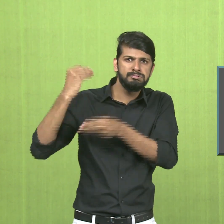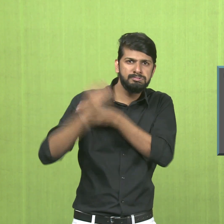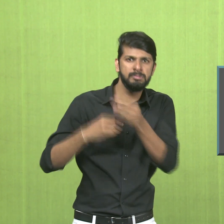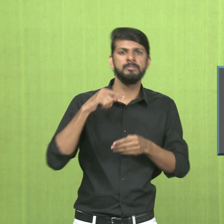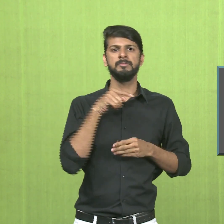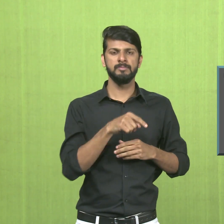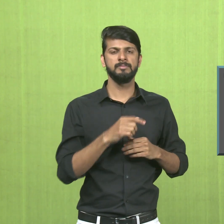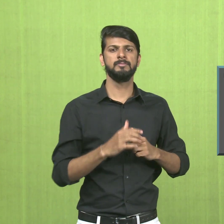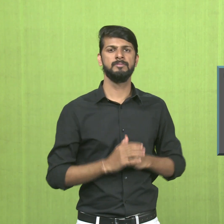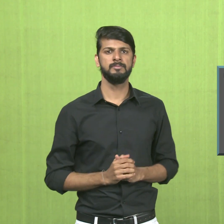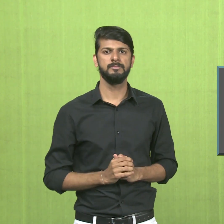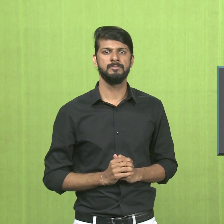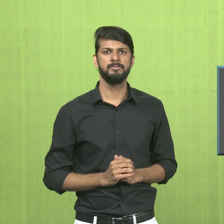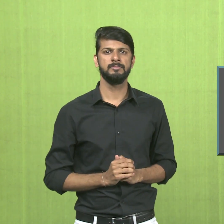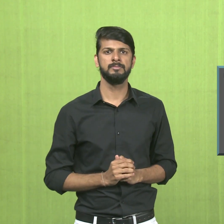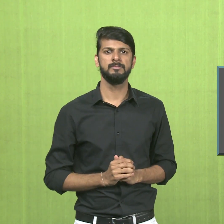tradition belongs to them.